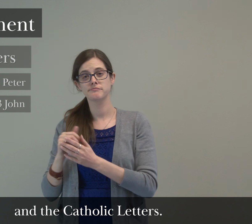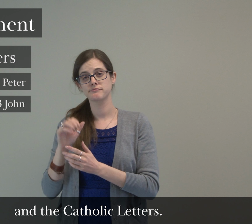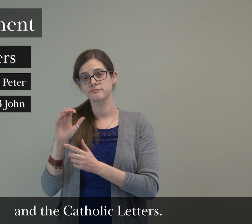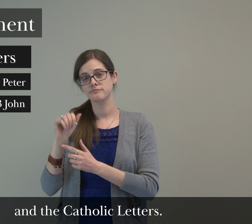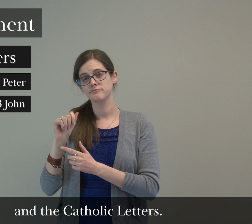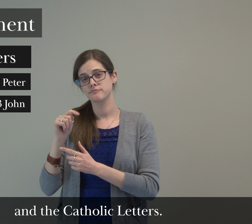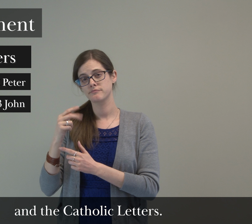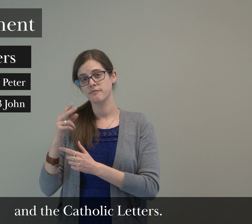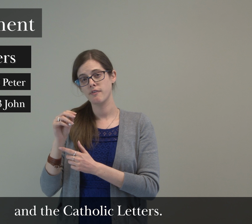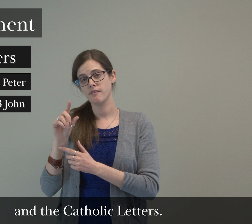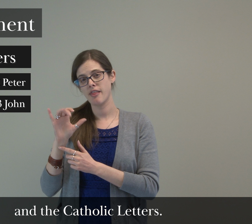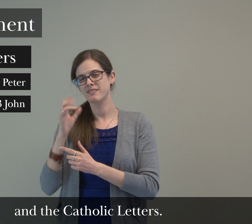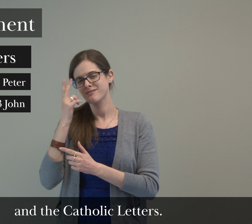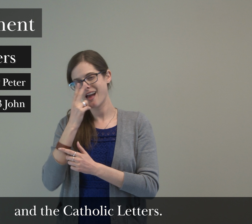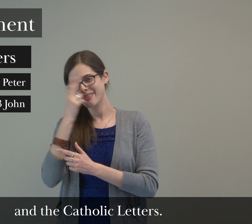and the Catholic Letters.